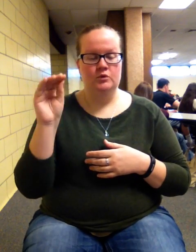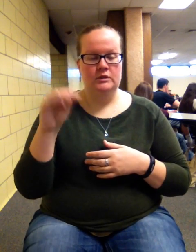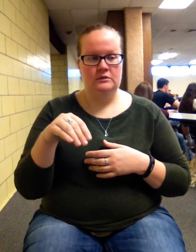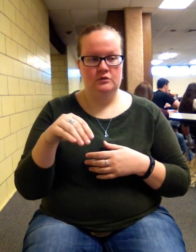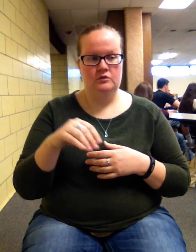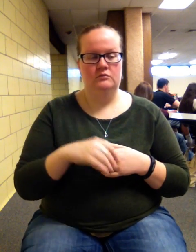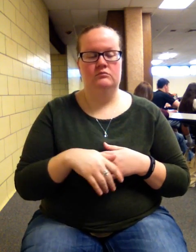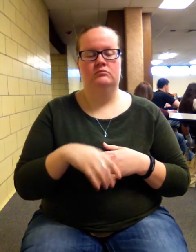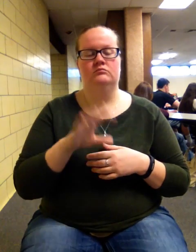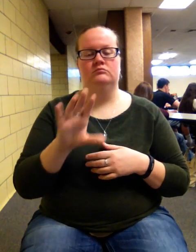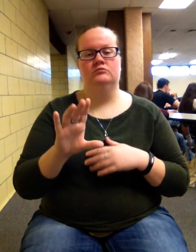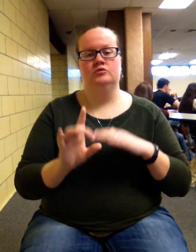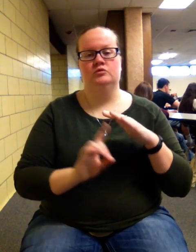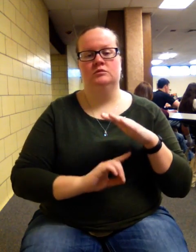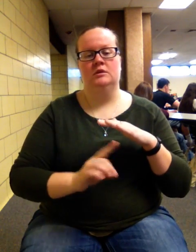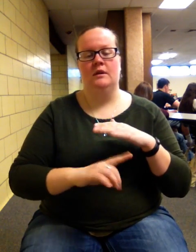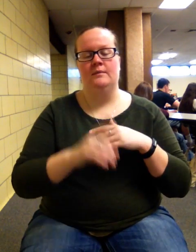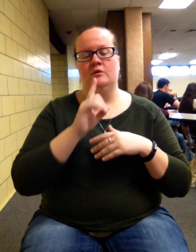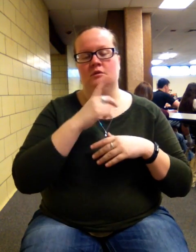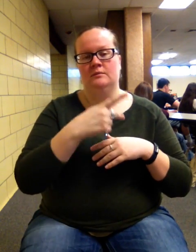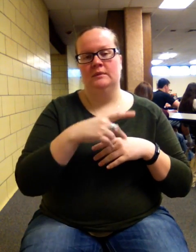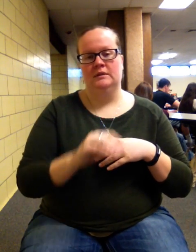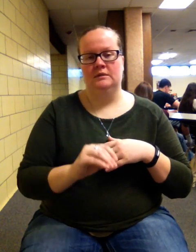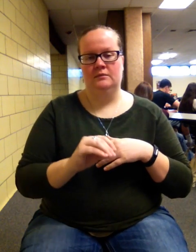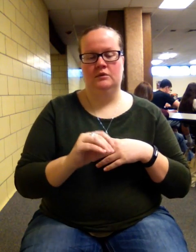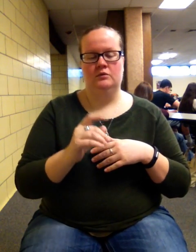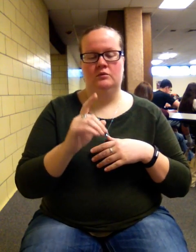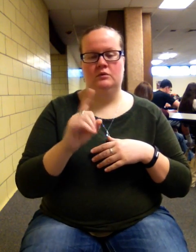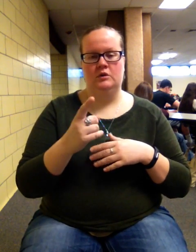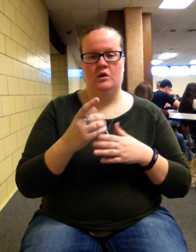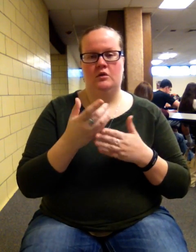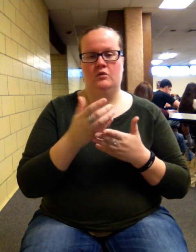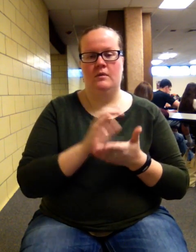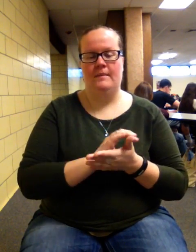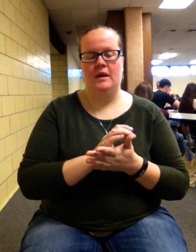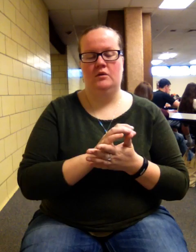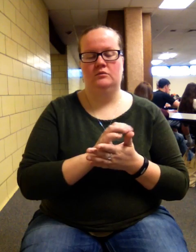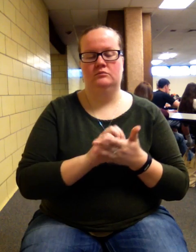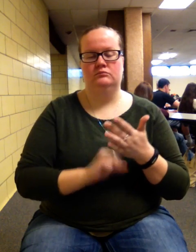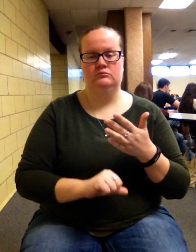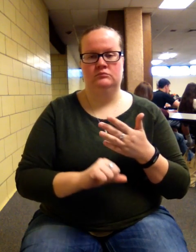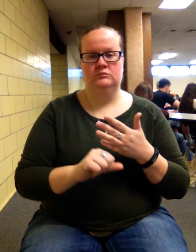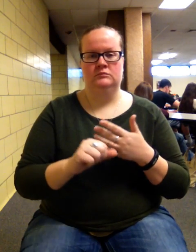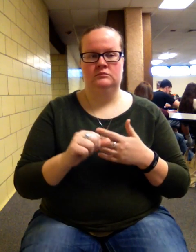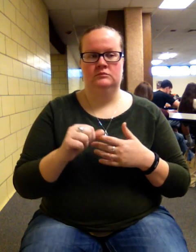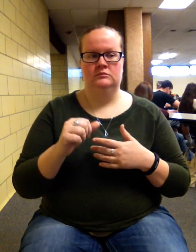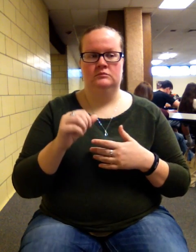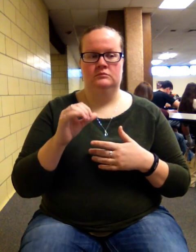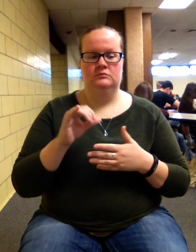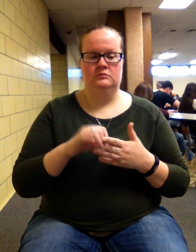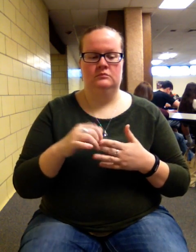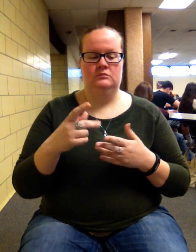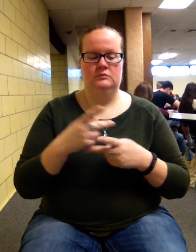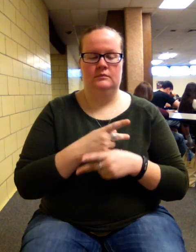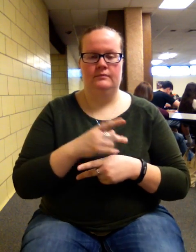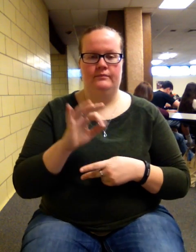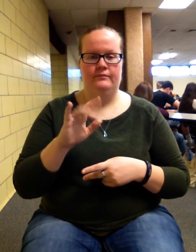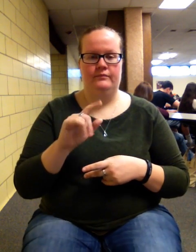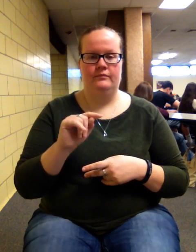your denominator is P sub 0, the dollar amount, minus P sub 0, the dollar amount, times the float cost, and I'll do different